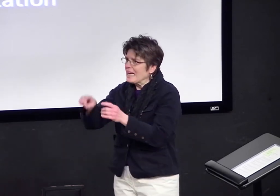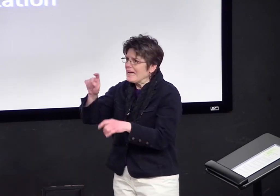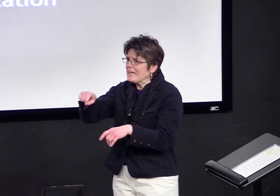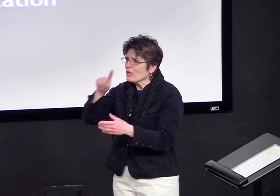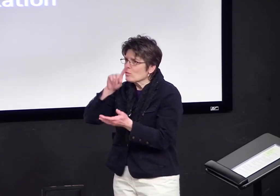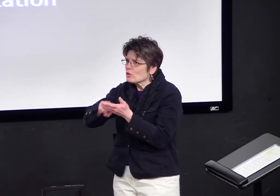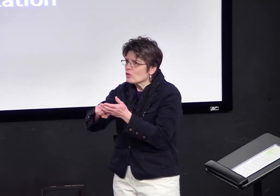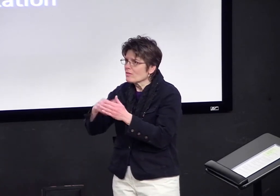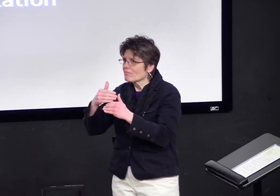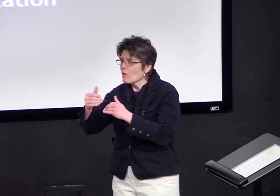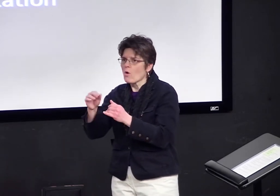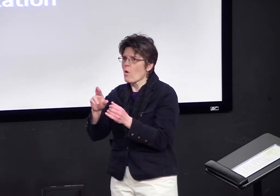on VRS interpreting?